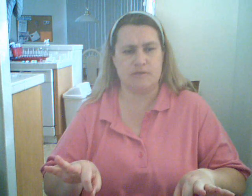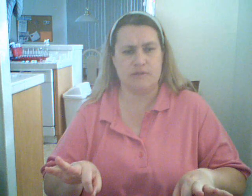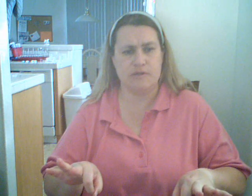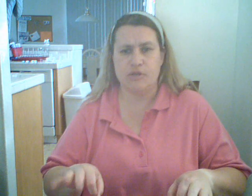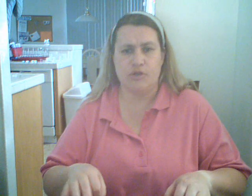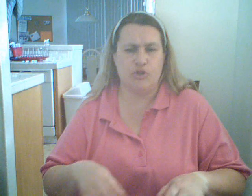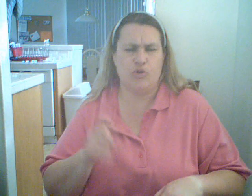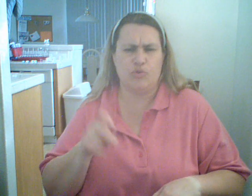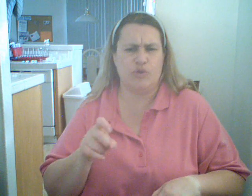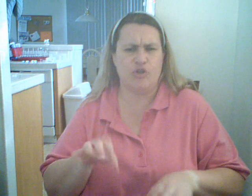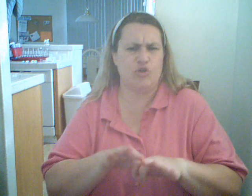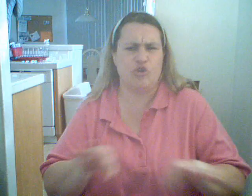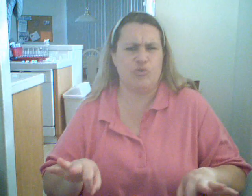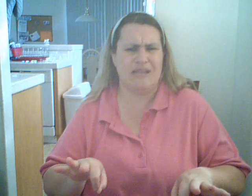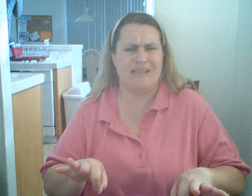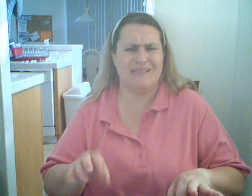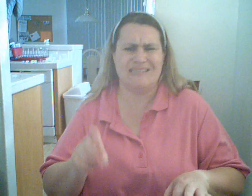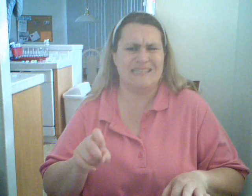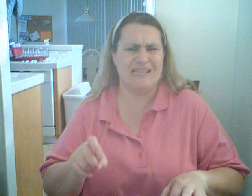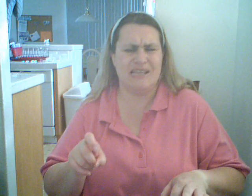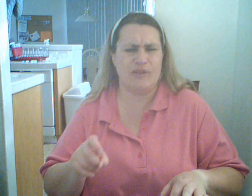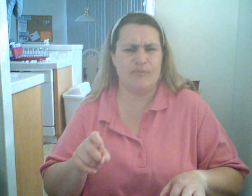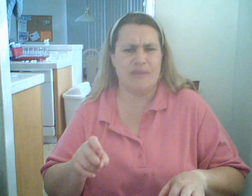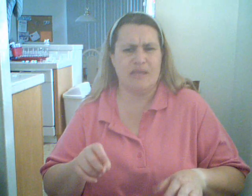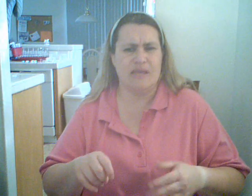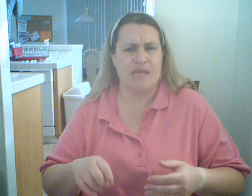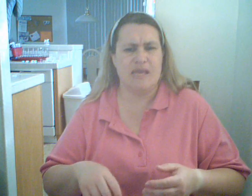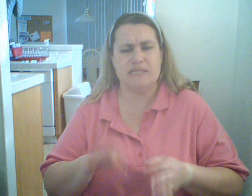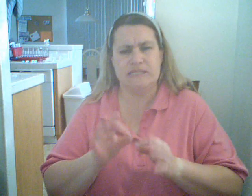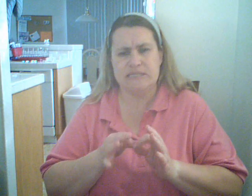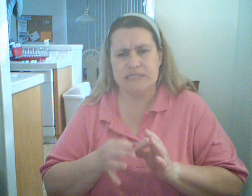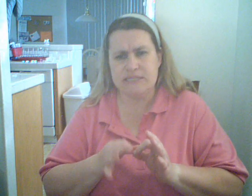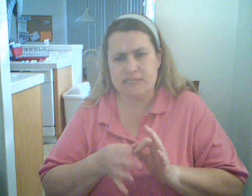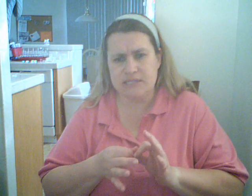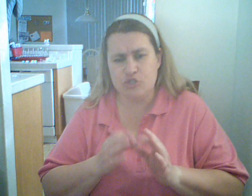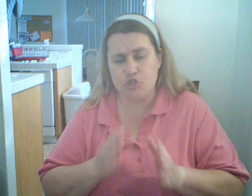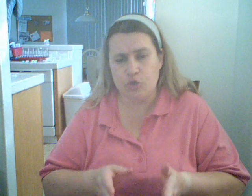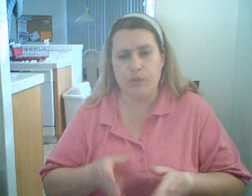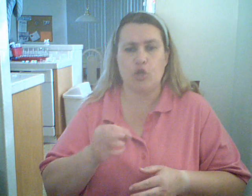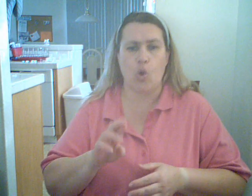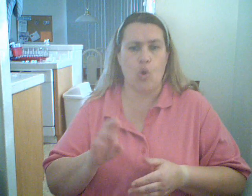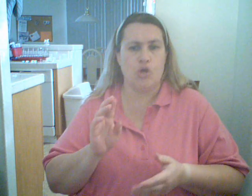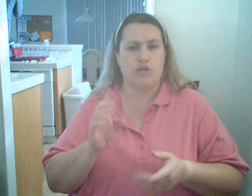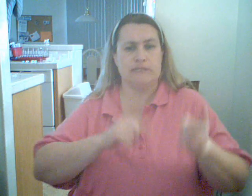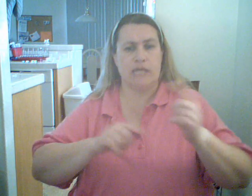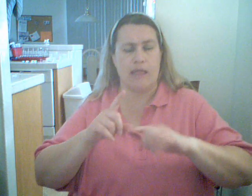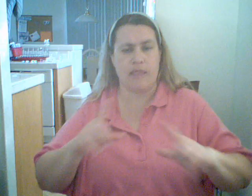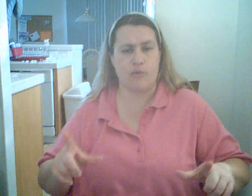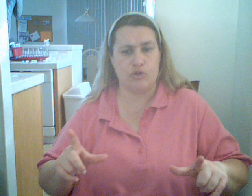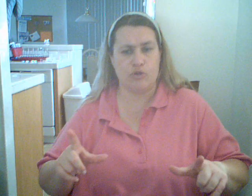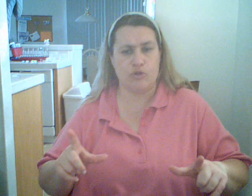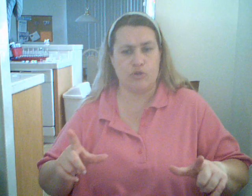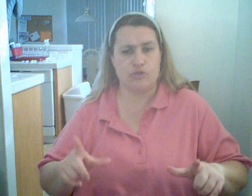language. It does not even have to be in interpreting. Your degree can be in anything. So if you already have an